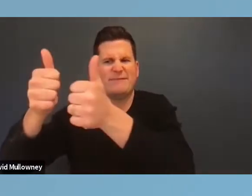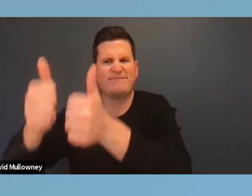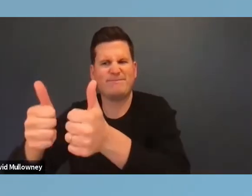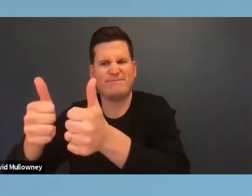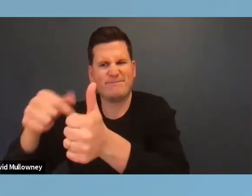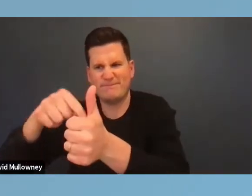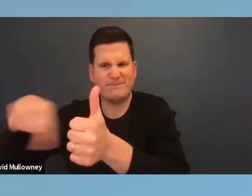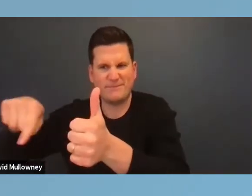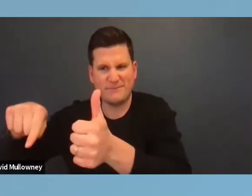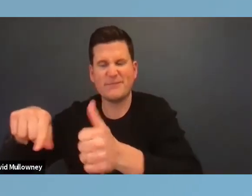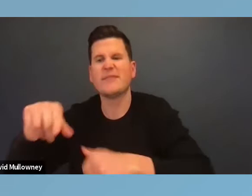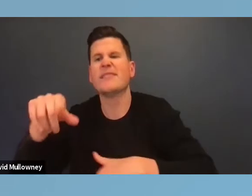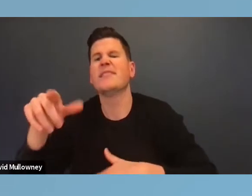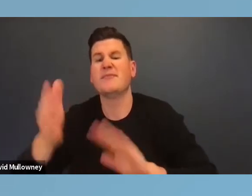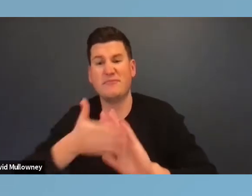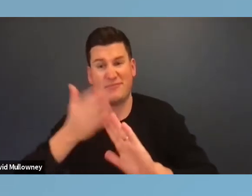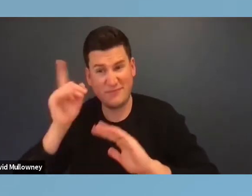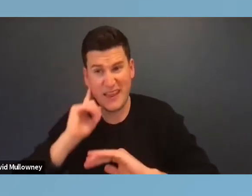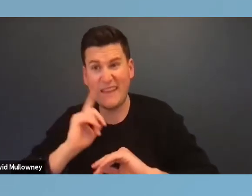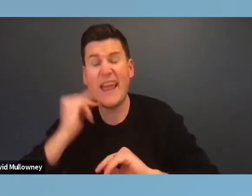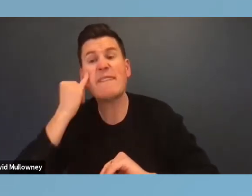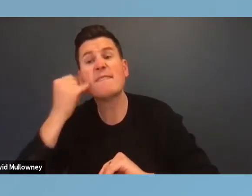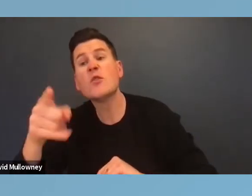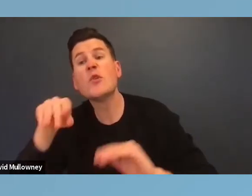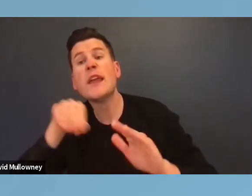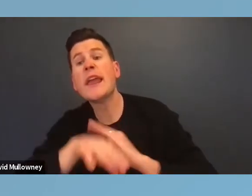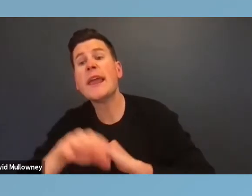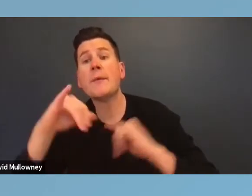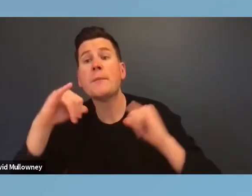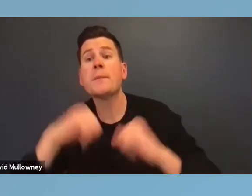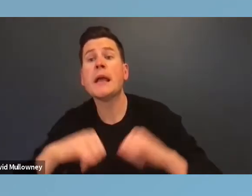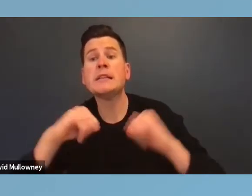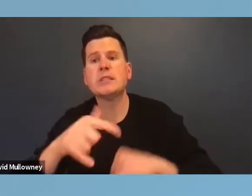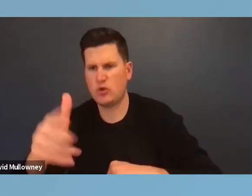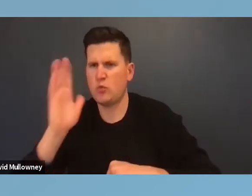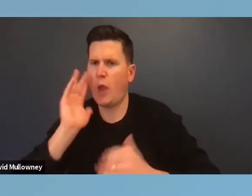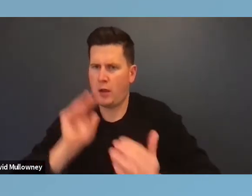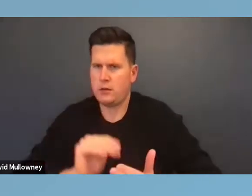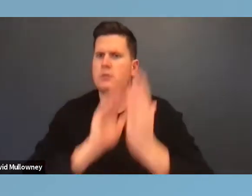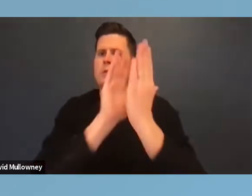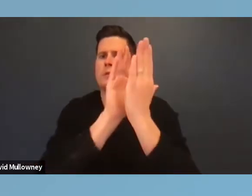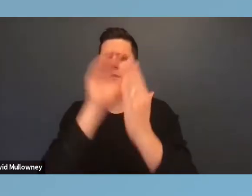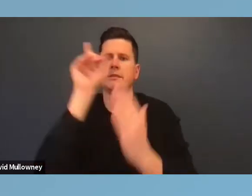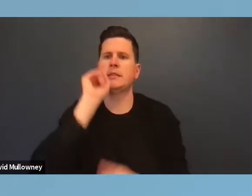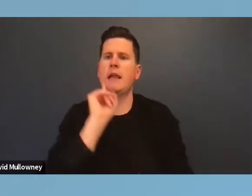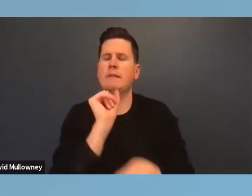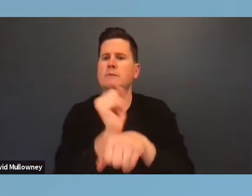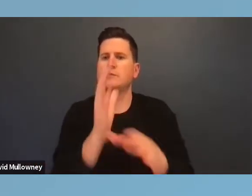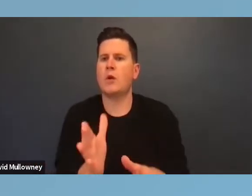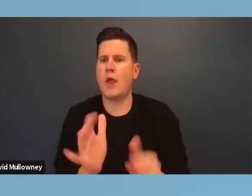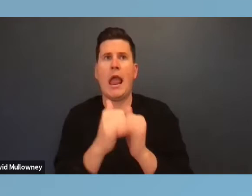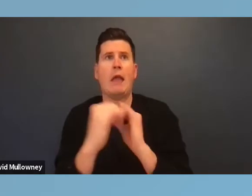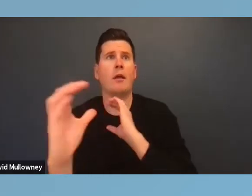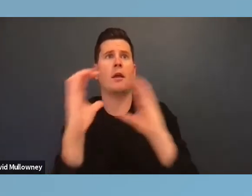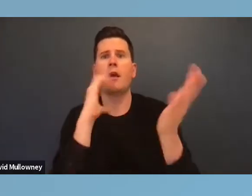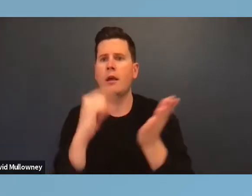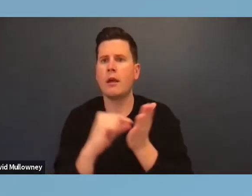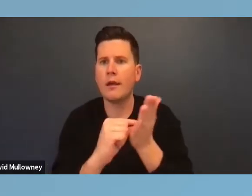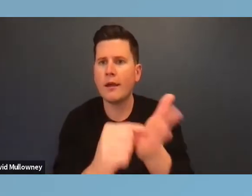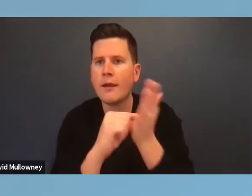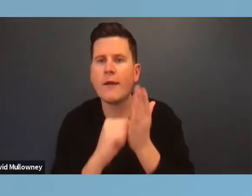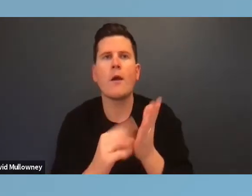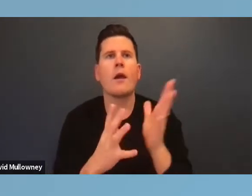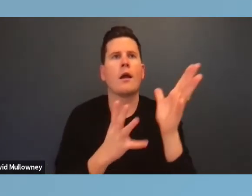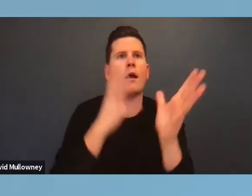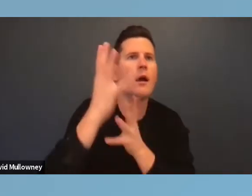to Gallaudet University. It's run by deaf people. And if you go in there, you will be faced with a deaf person.